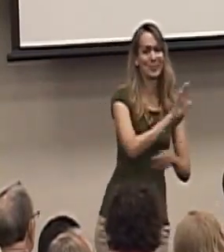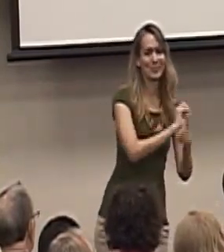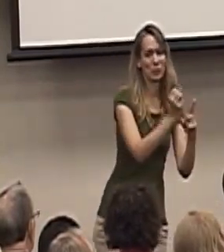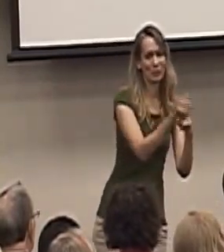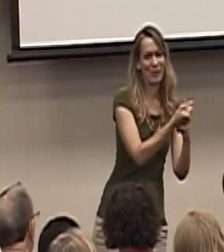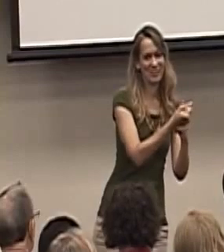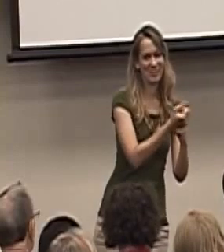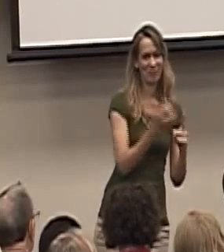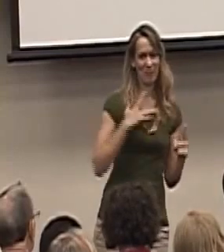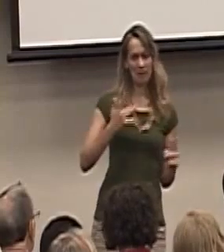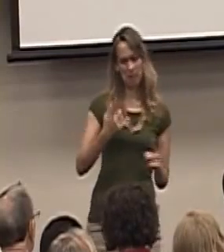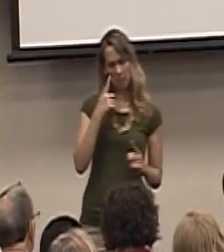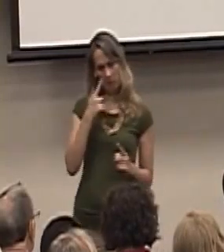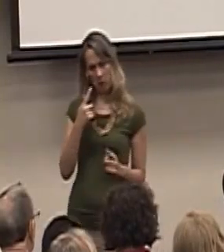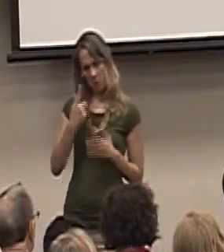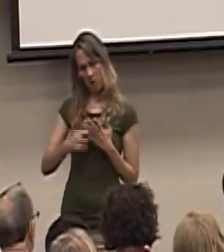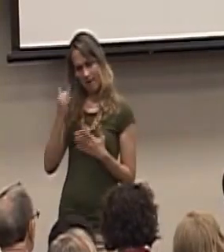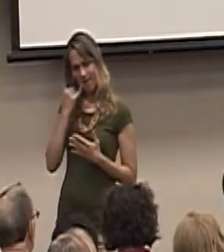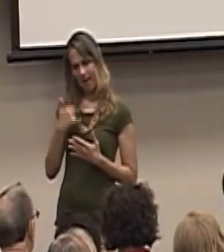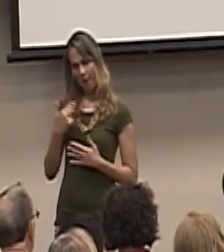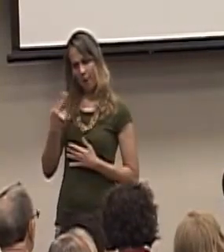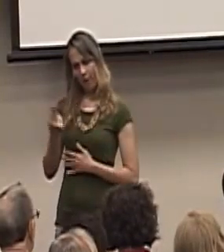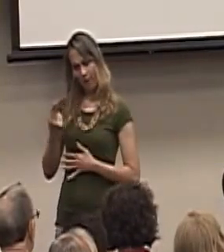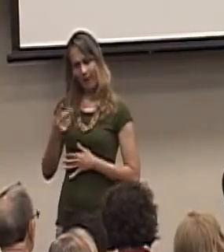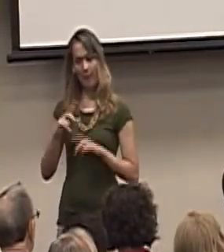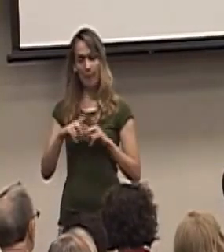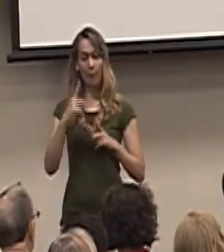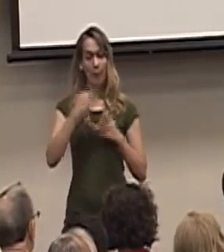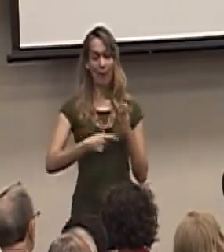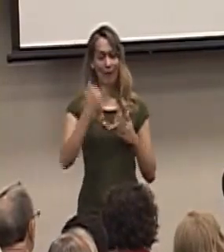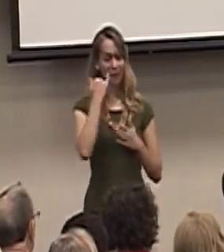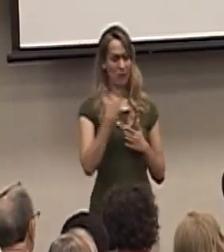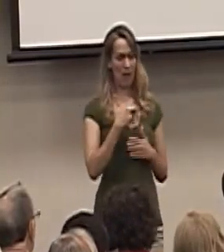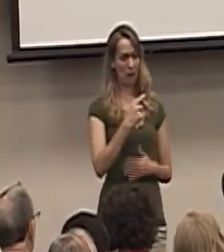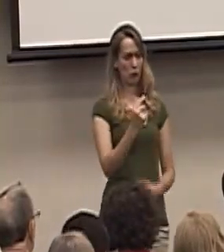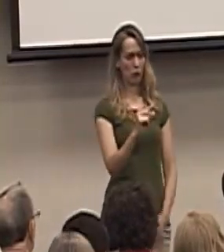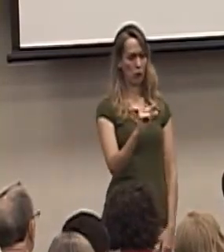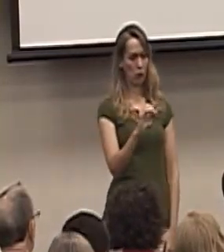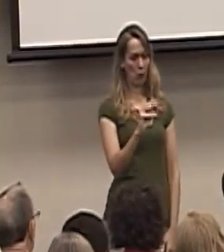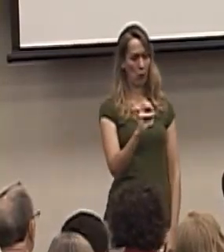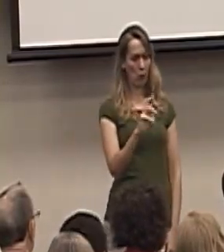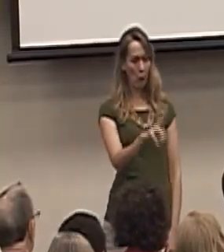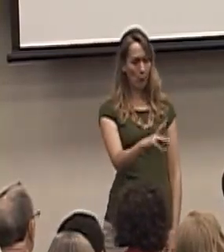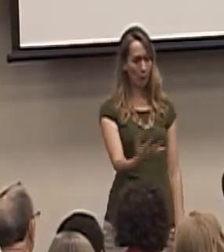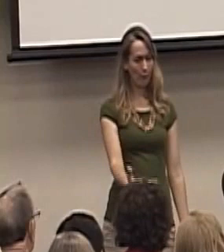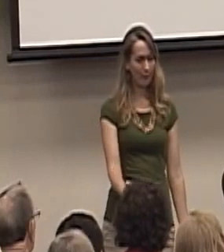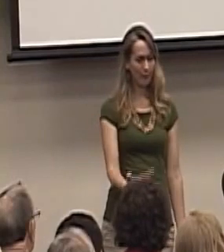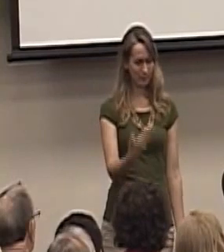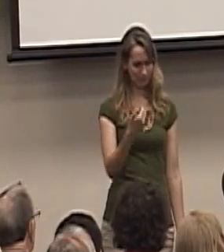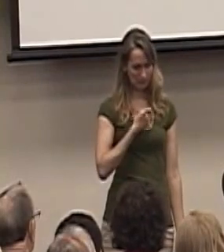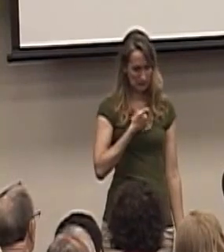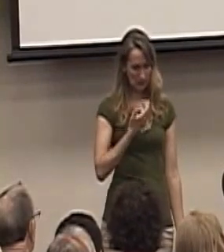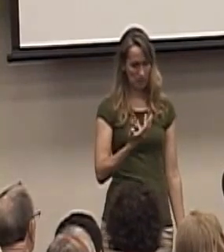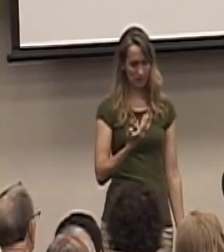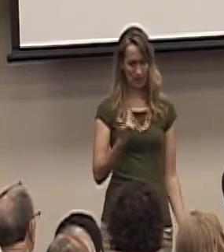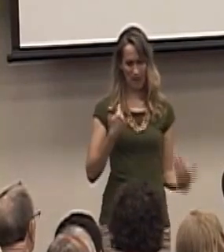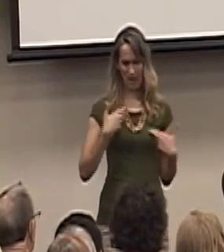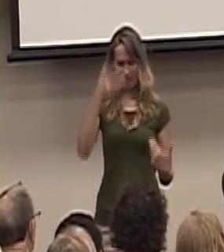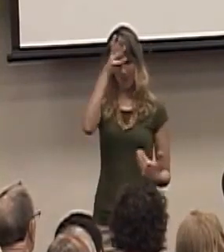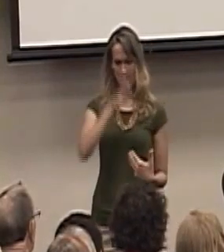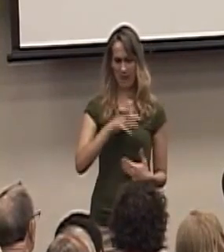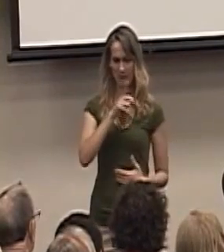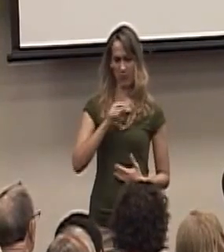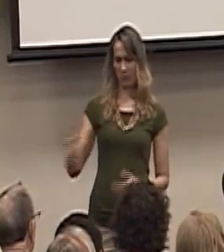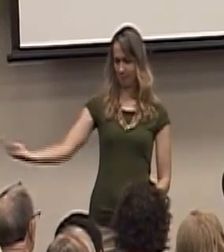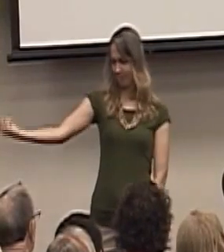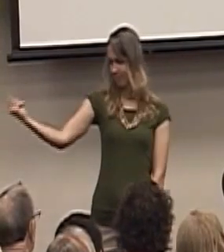be that woman in that particular circumstance, to have somebody, to have a man of the Lord and come to me and say,